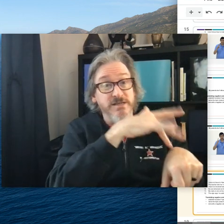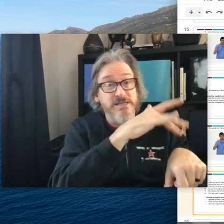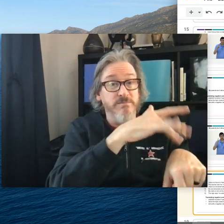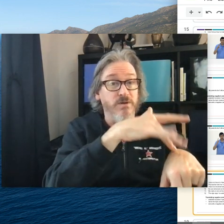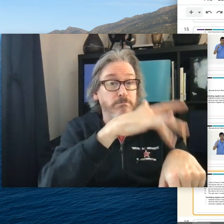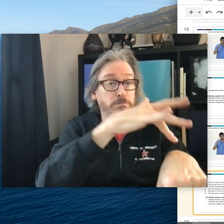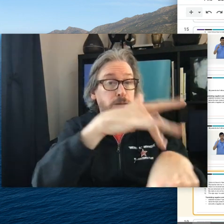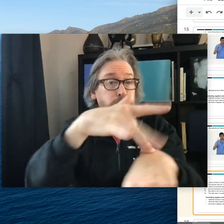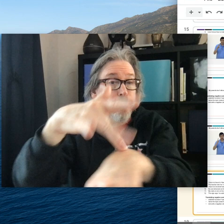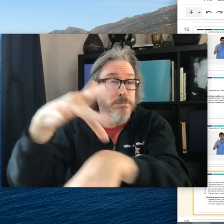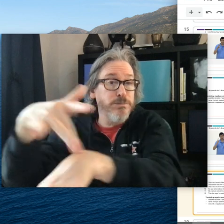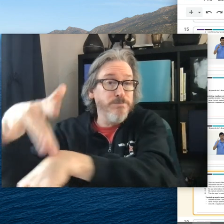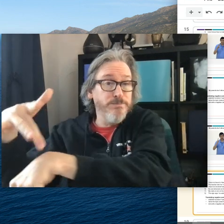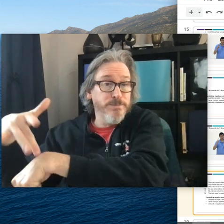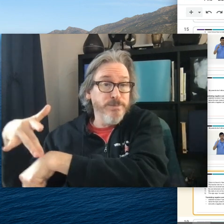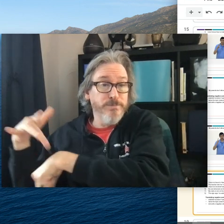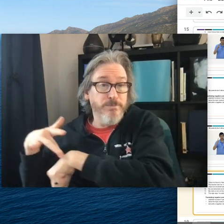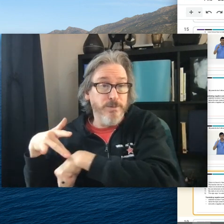that's where this comes from.